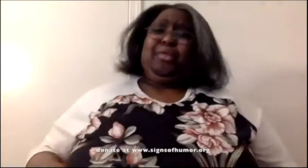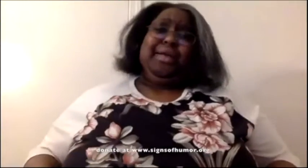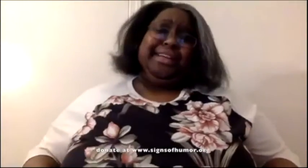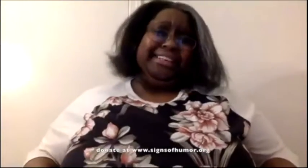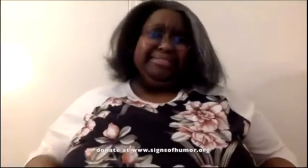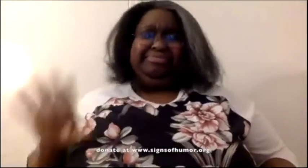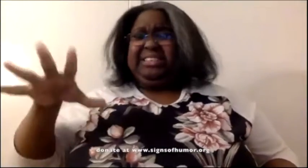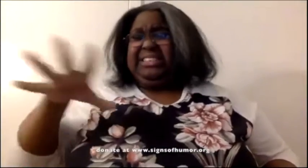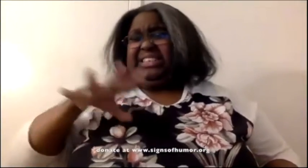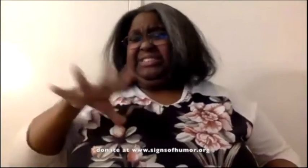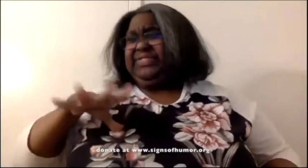No, I'll be fine, he says.